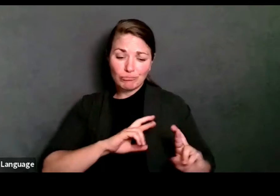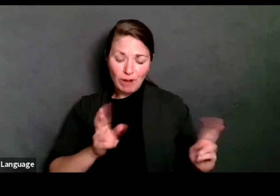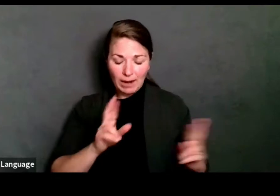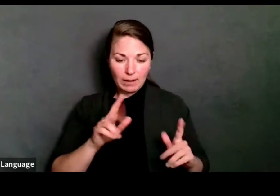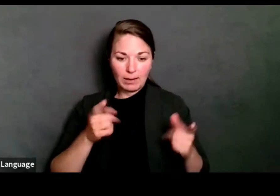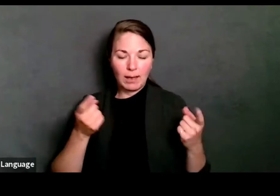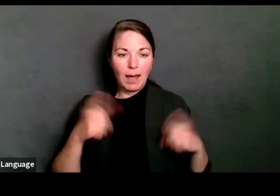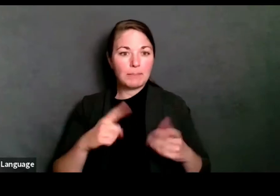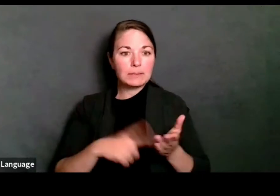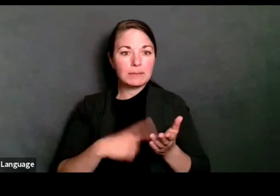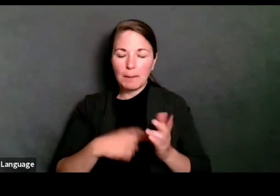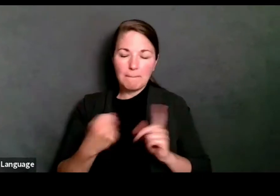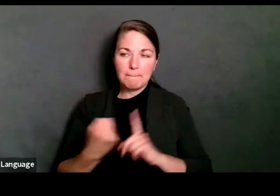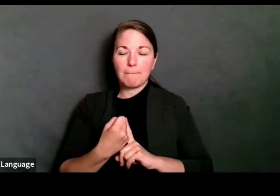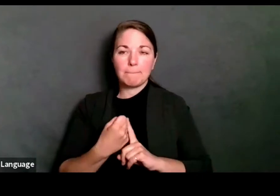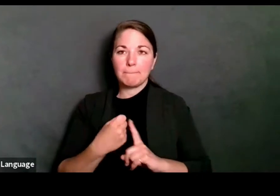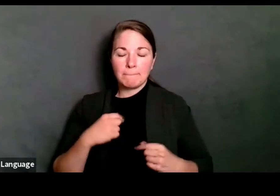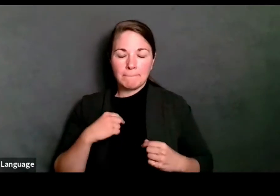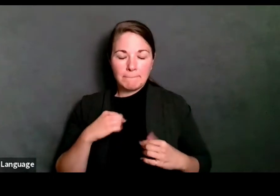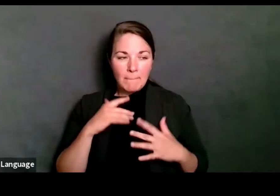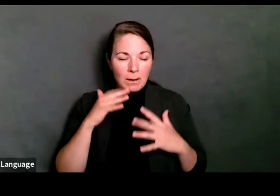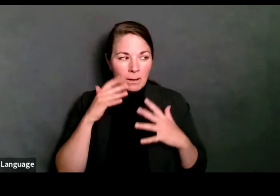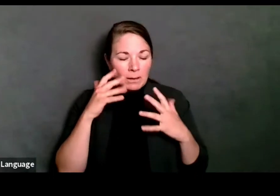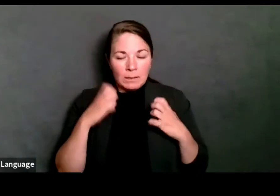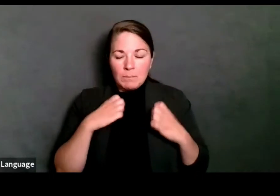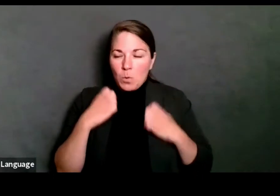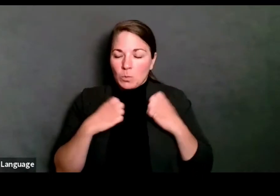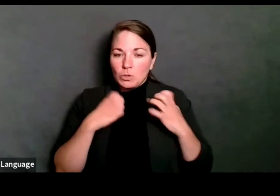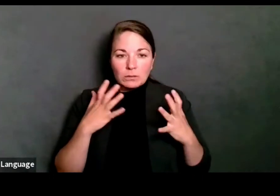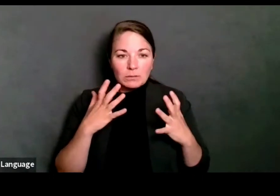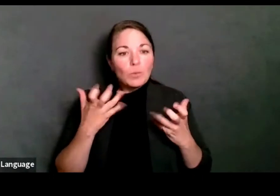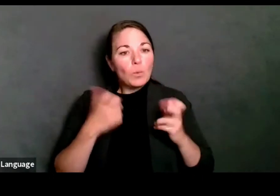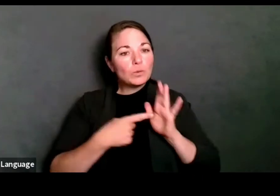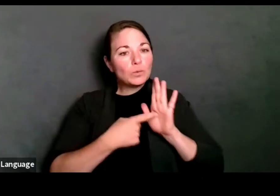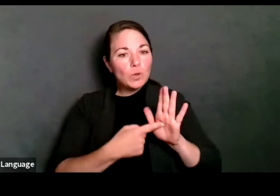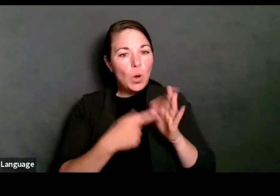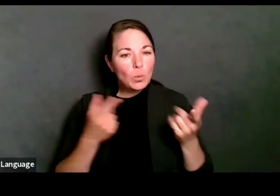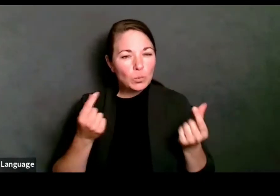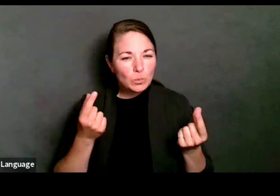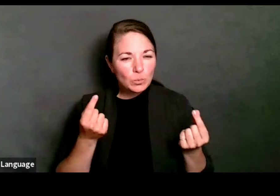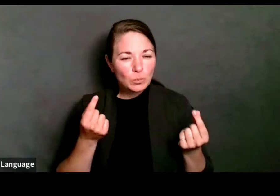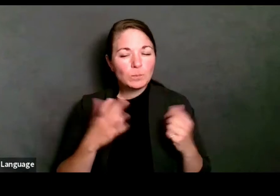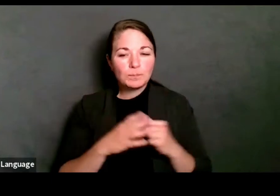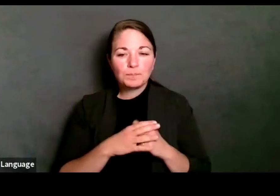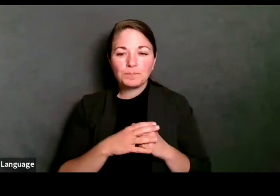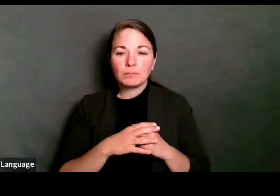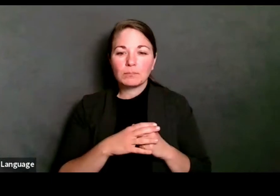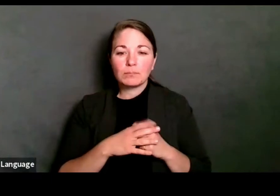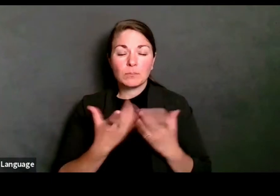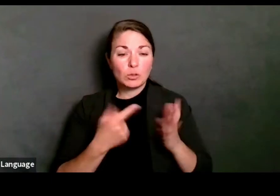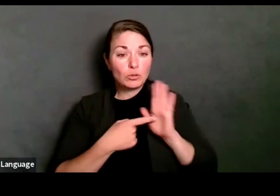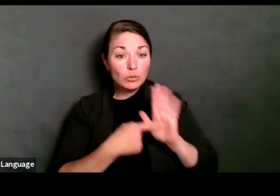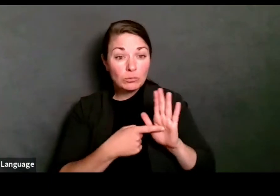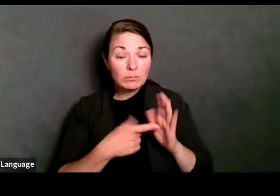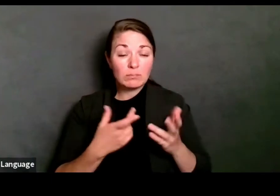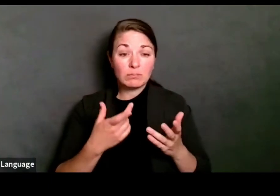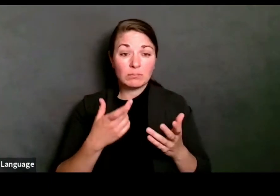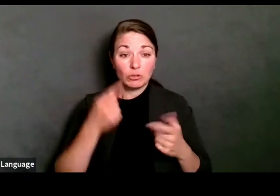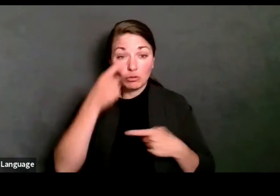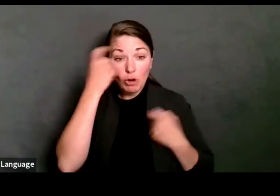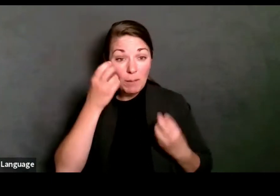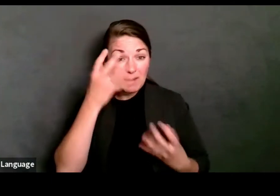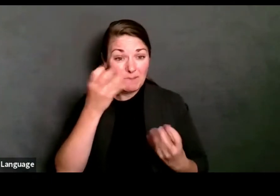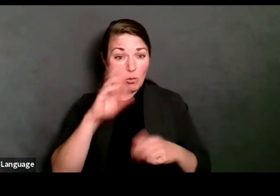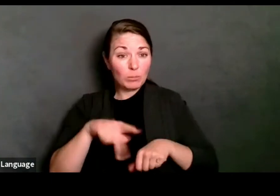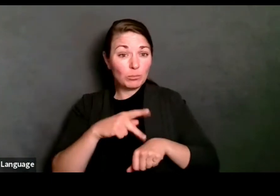by the emotions that come up. So I want to model the kind of trauma-informed principles that we'll be talking about today and say that I trust each